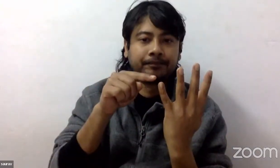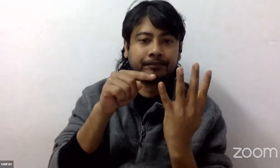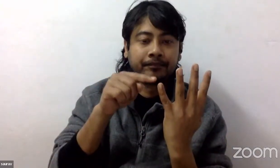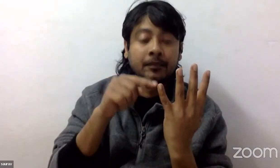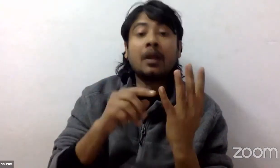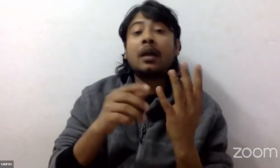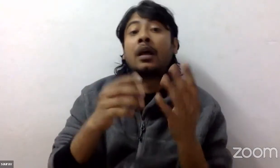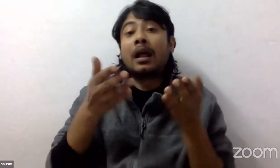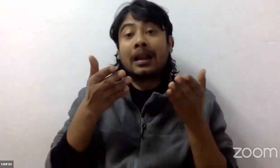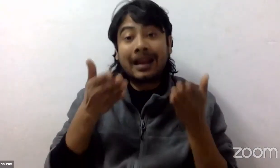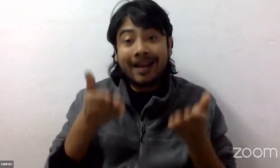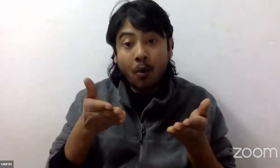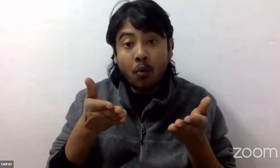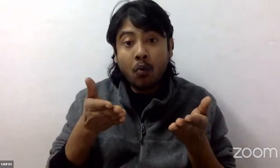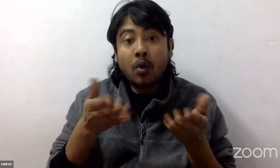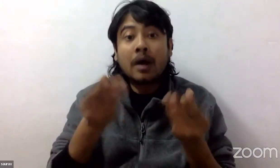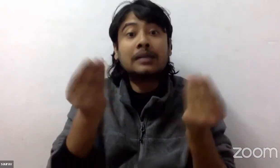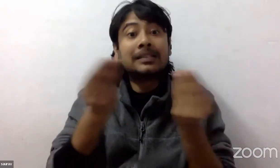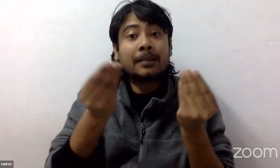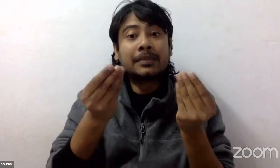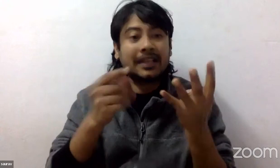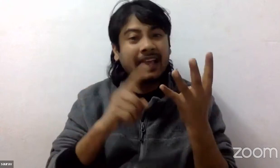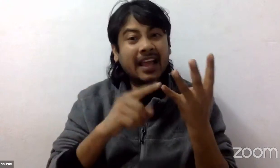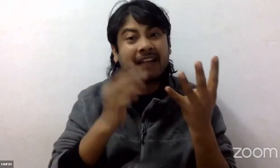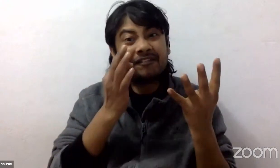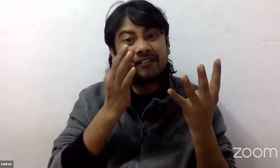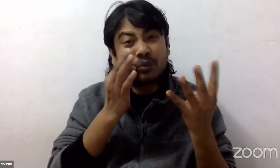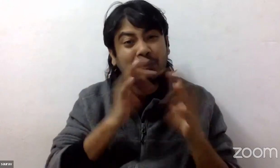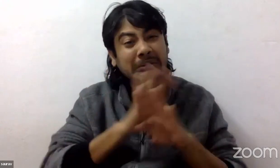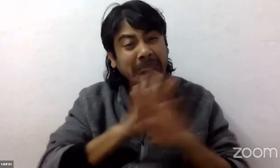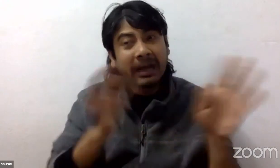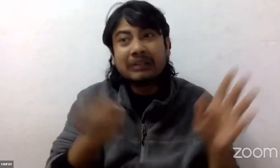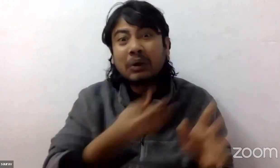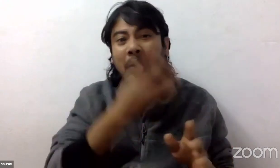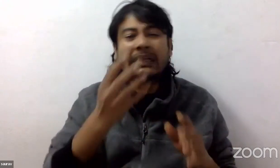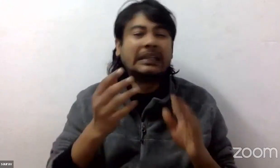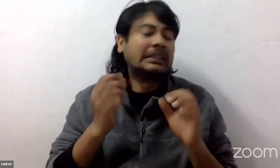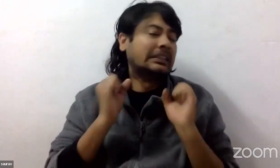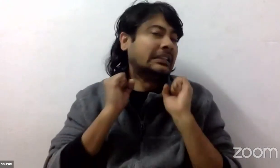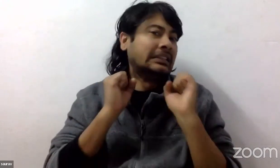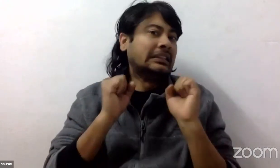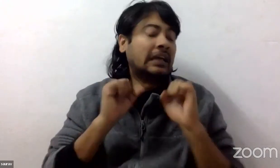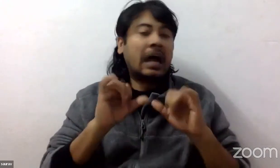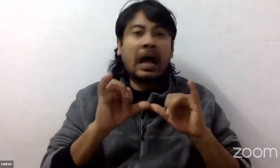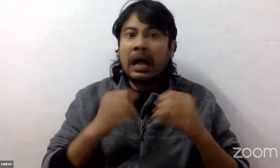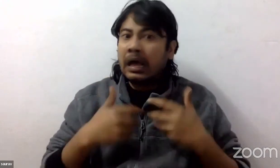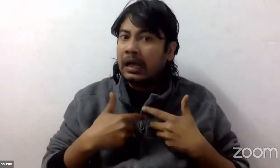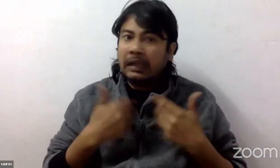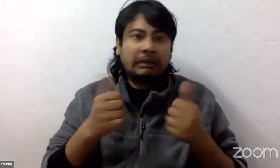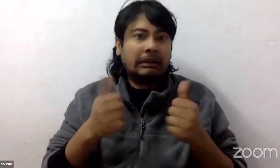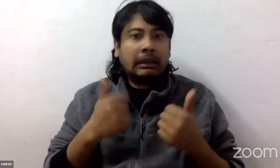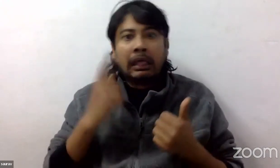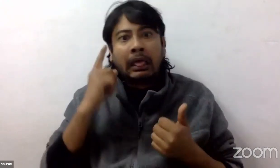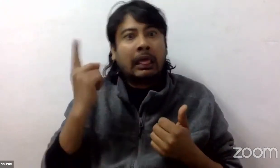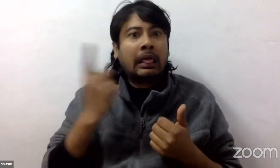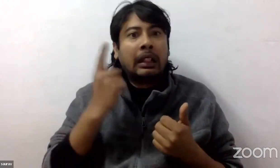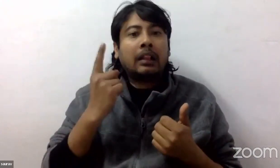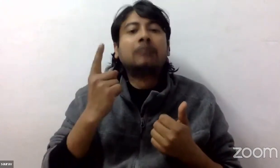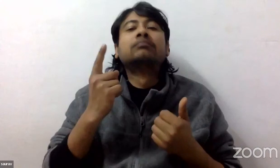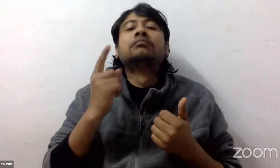material available in the market, which is like food, which is like which is like solids,